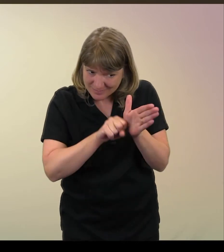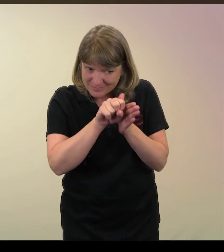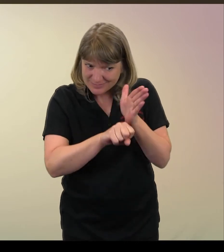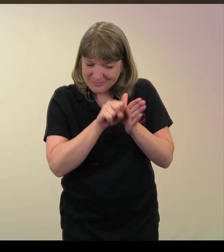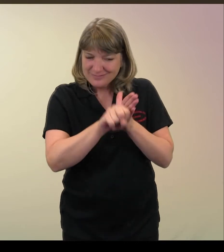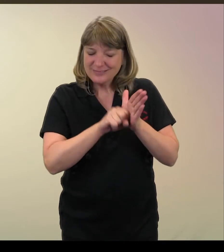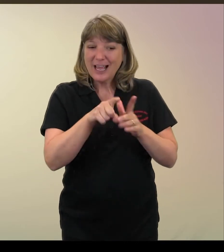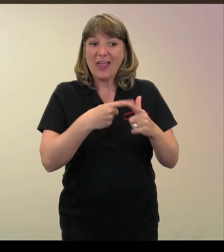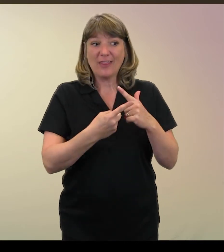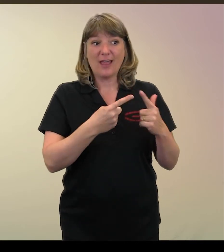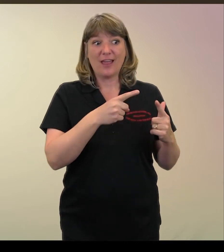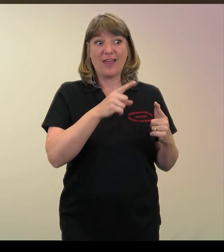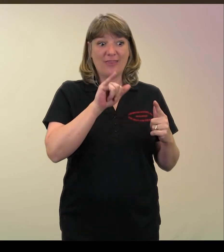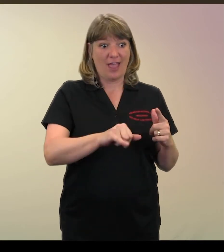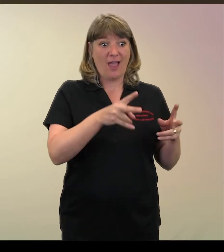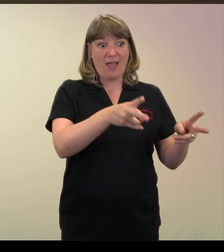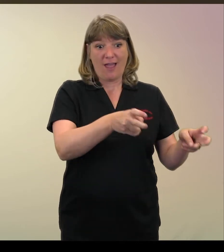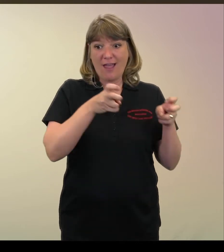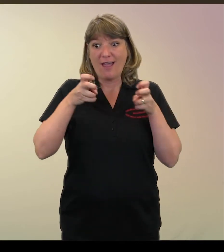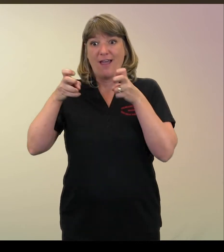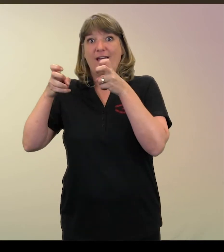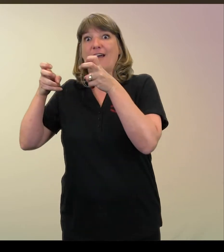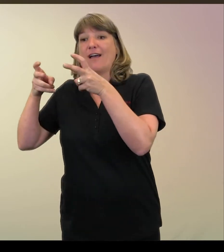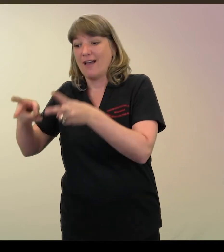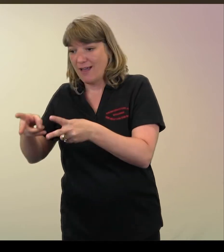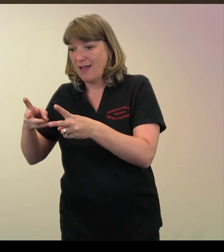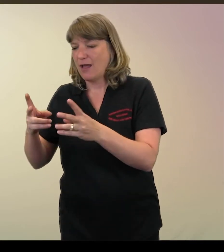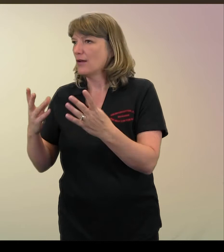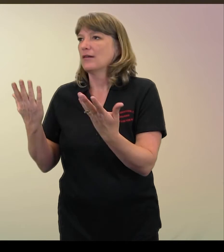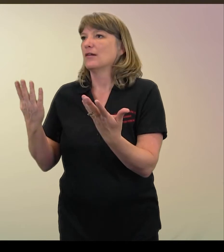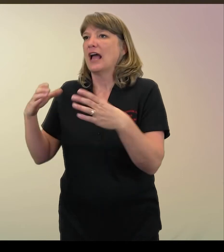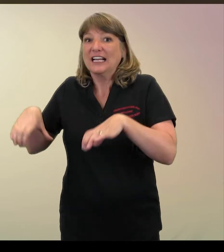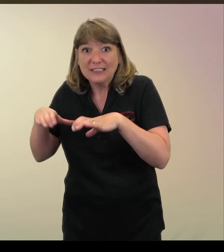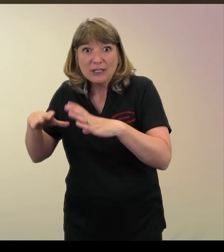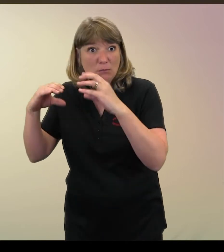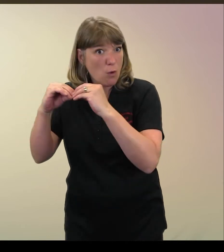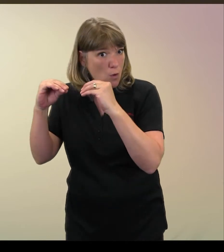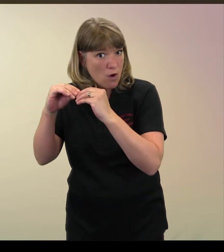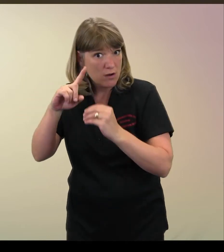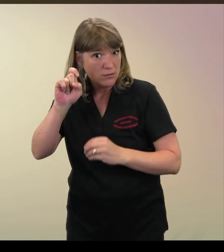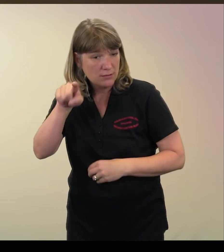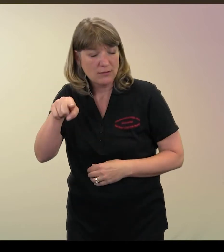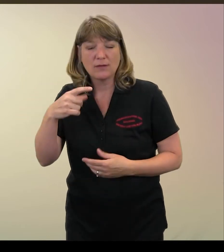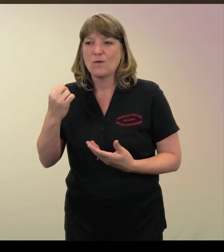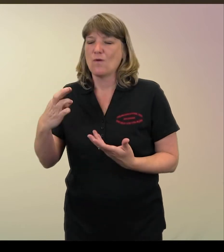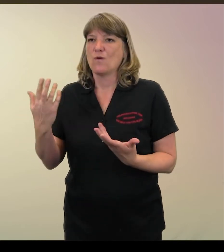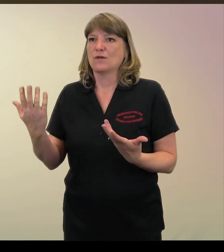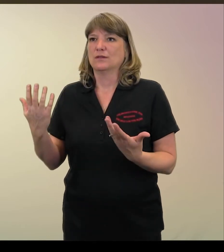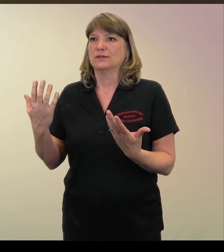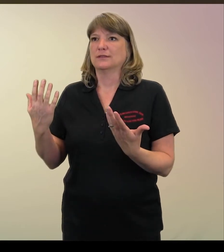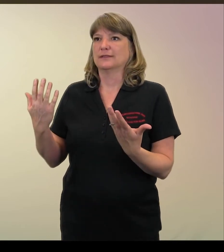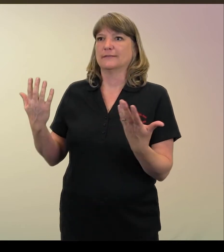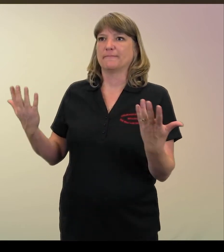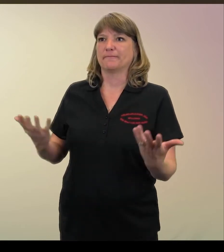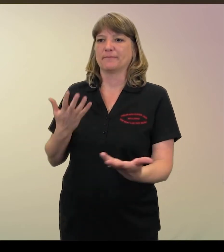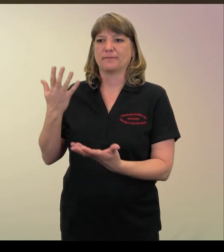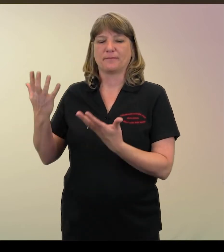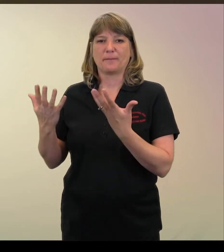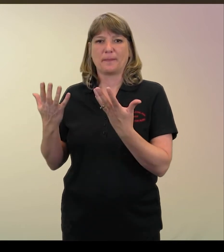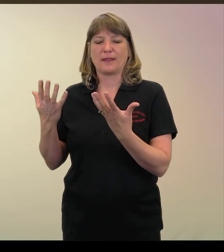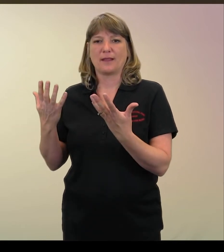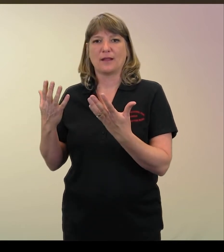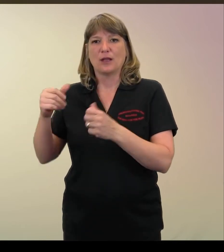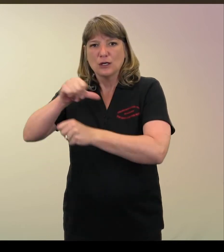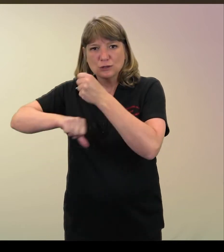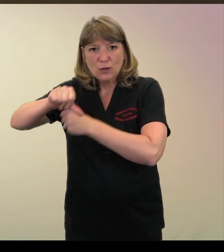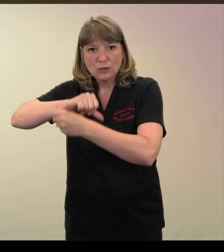time? But then do they have difficulty using that same sign more to ask for more of an activity? or